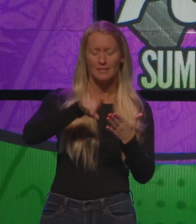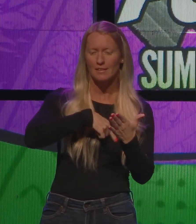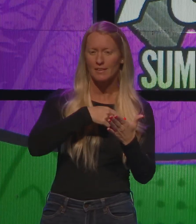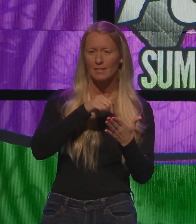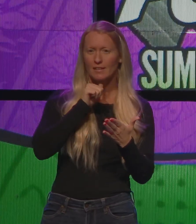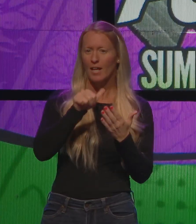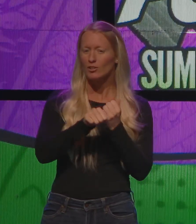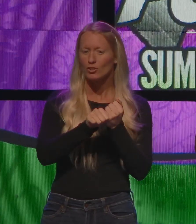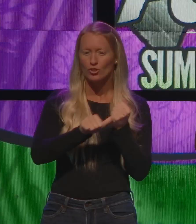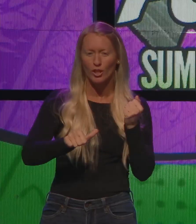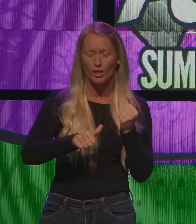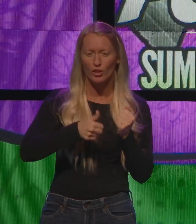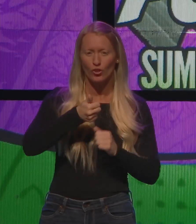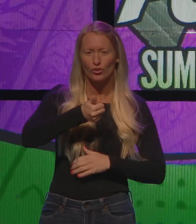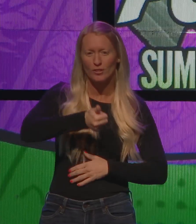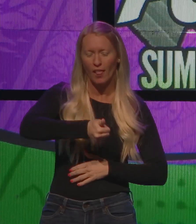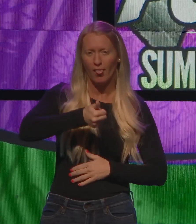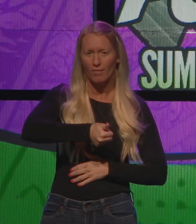yourself.